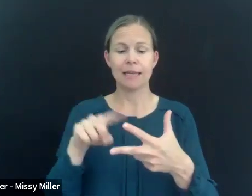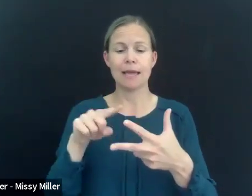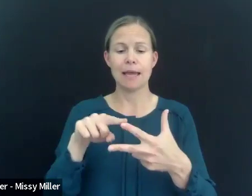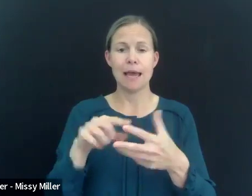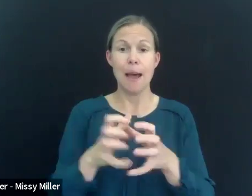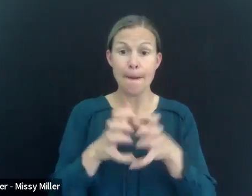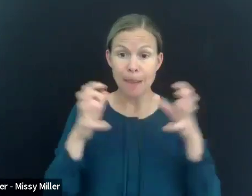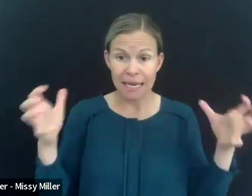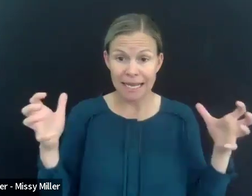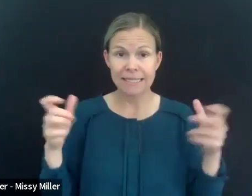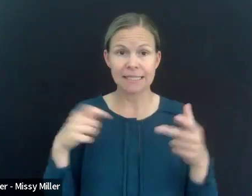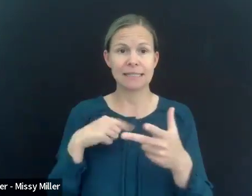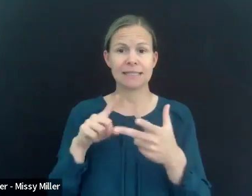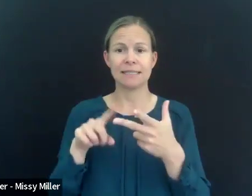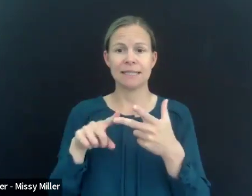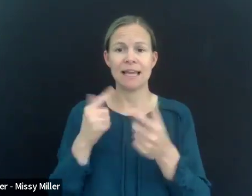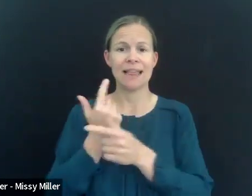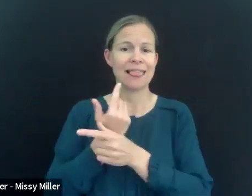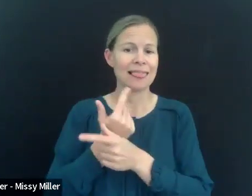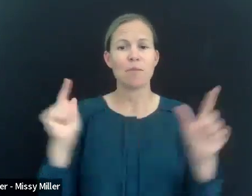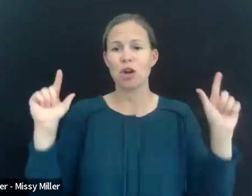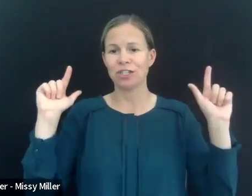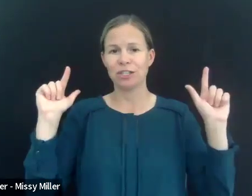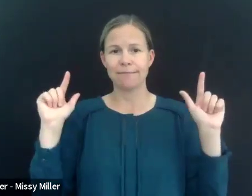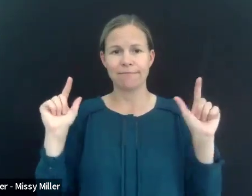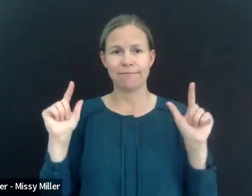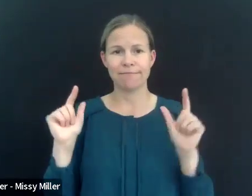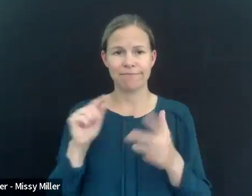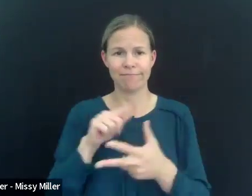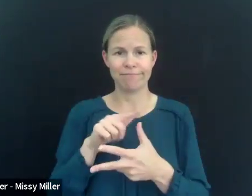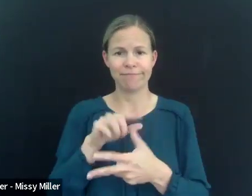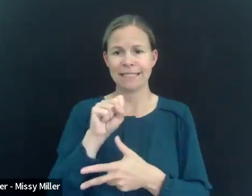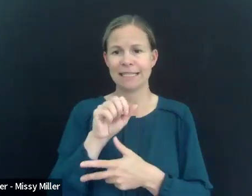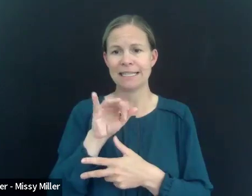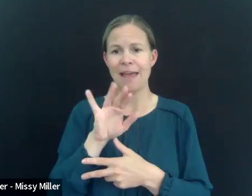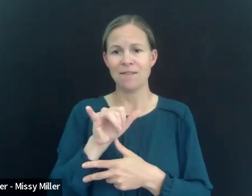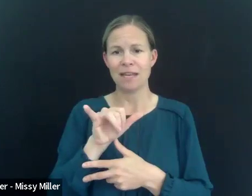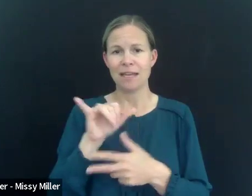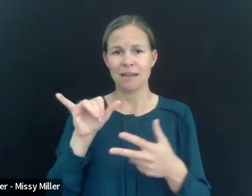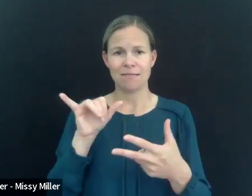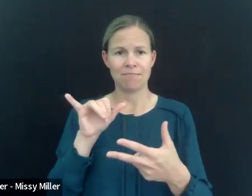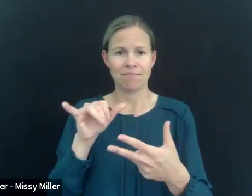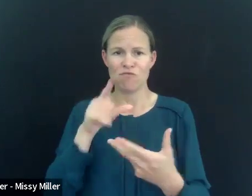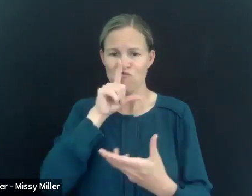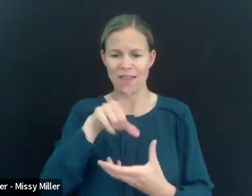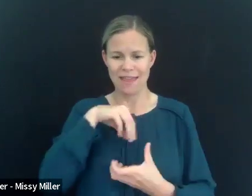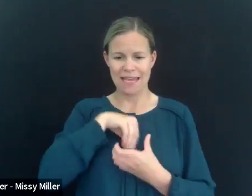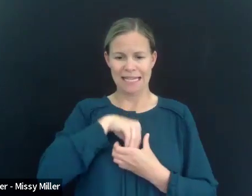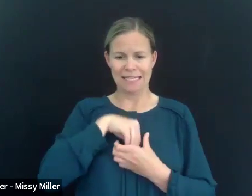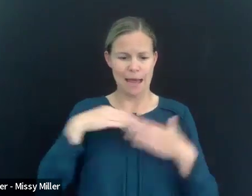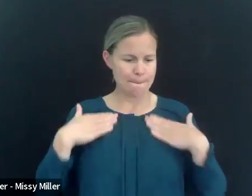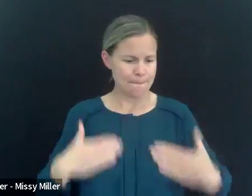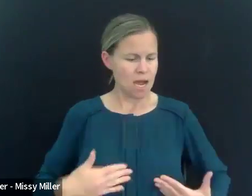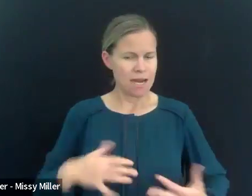abundance, and liberation. And as we all know, our deepest power comes from our bodies, our souls,